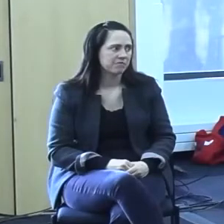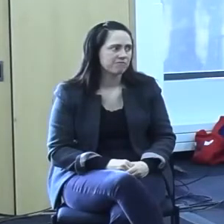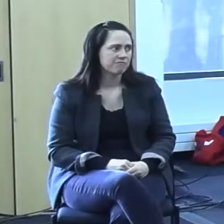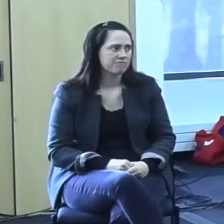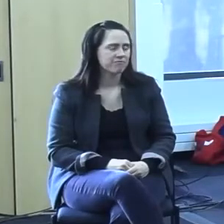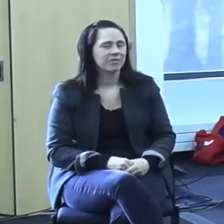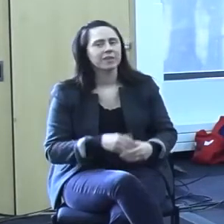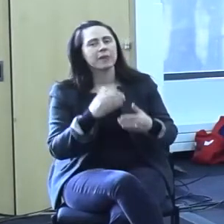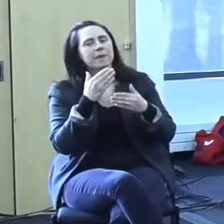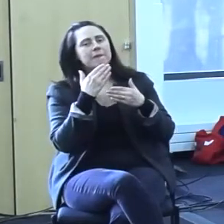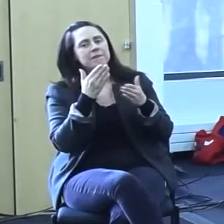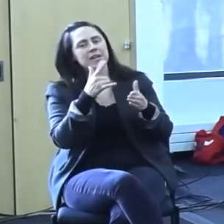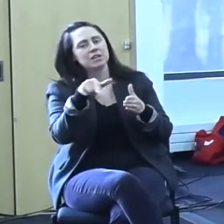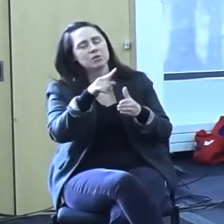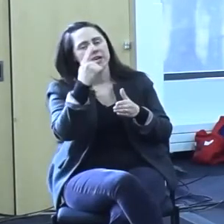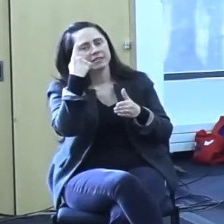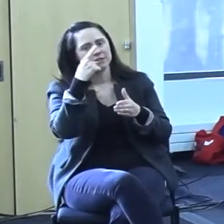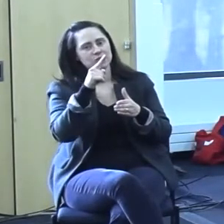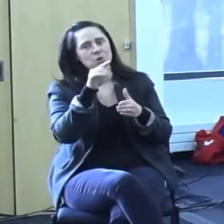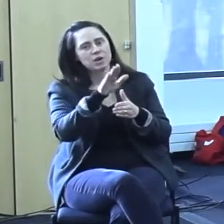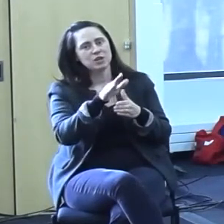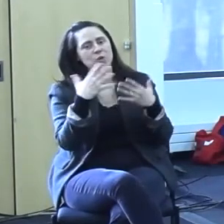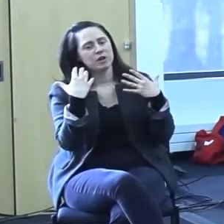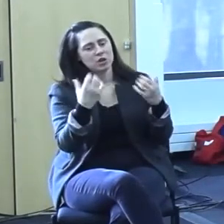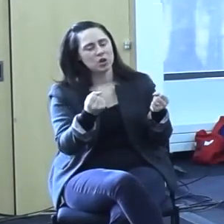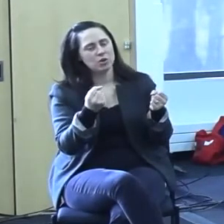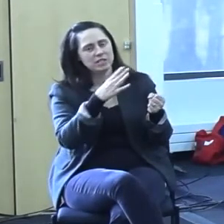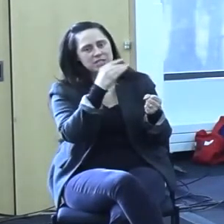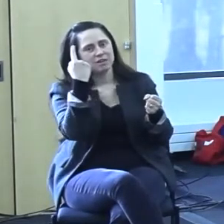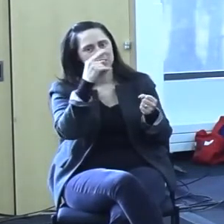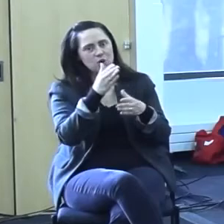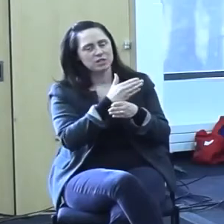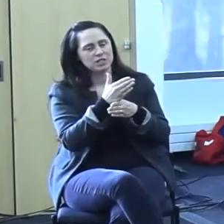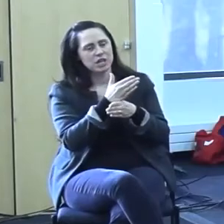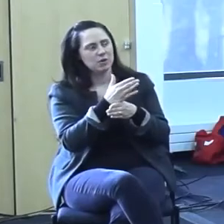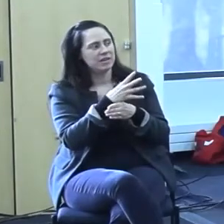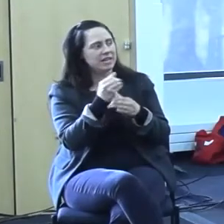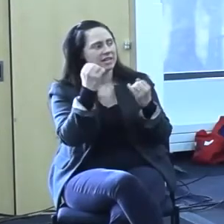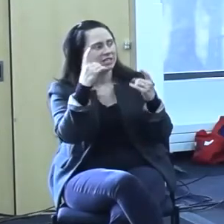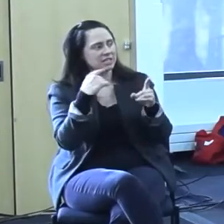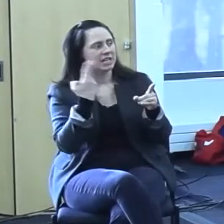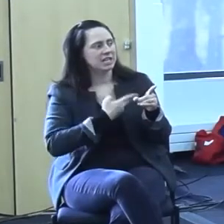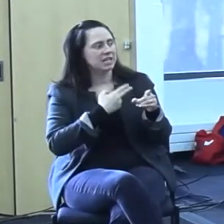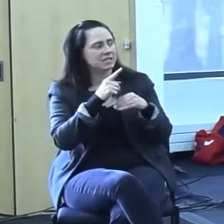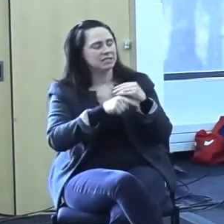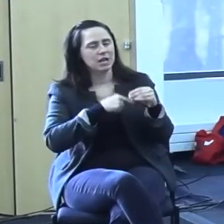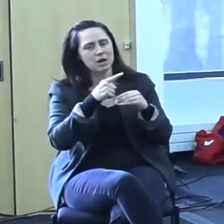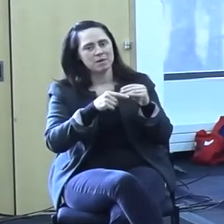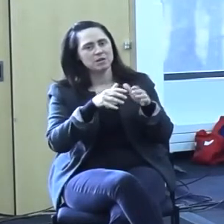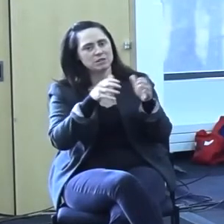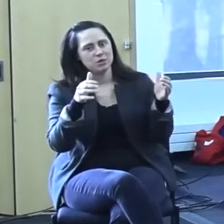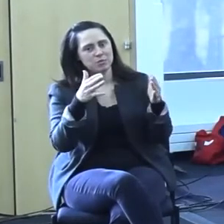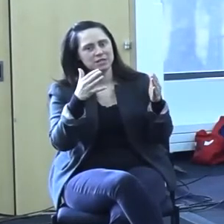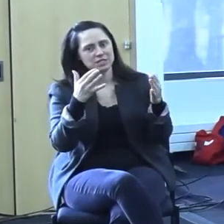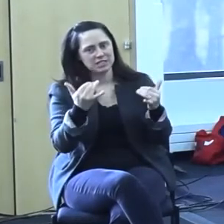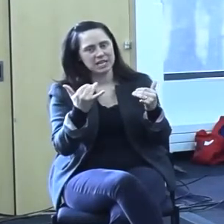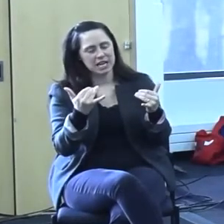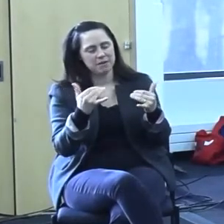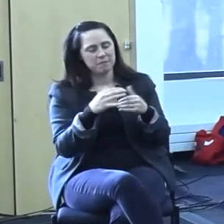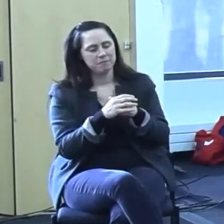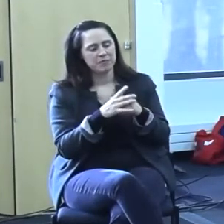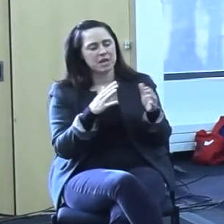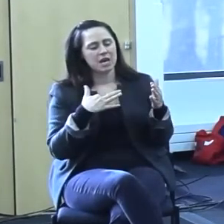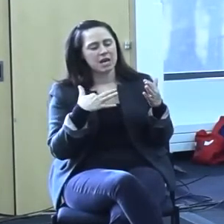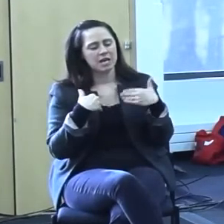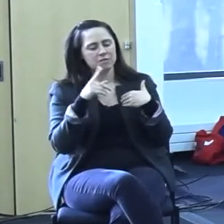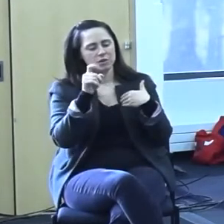Thank you guys for your courage and for sharing and educating us on so much tonight. I